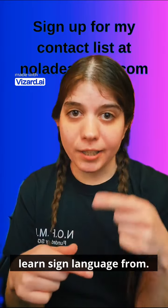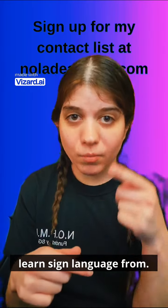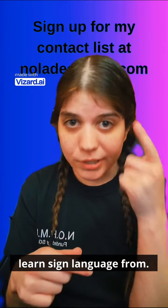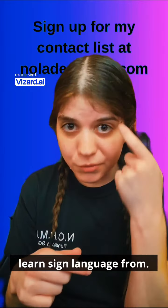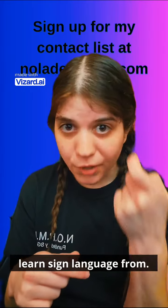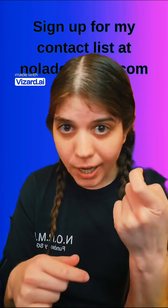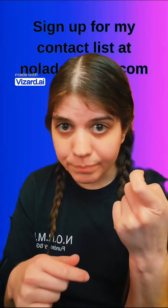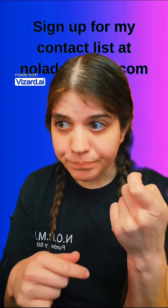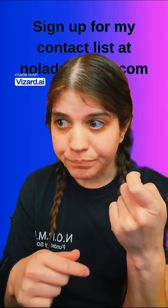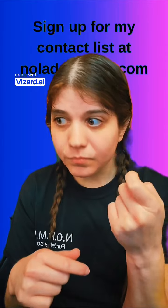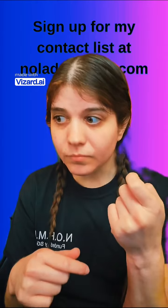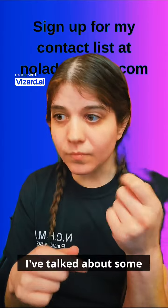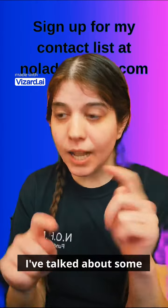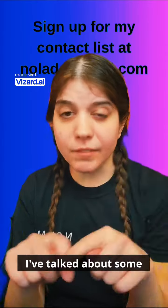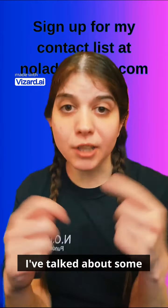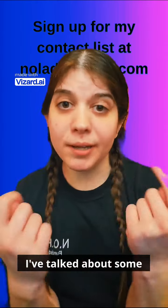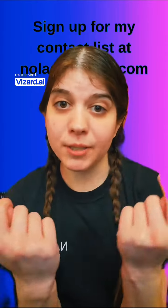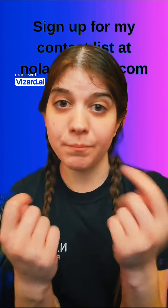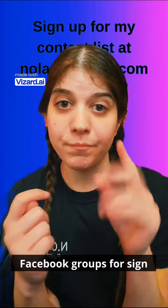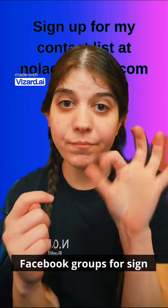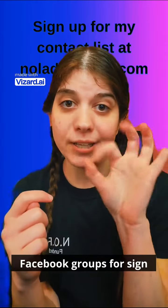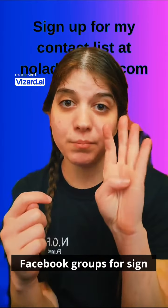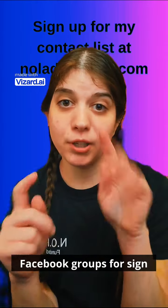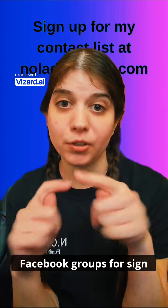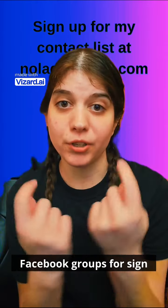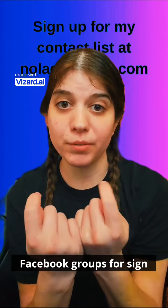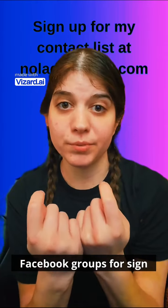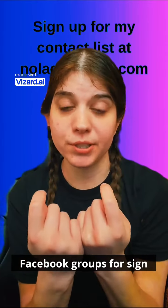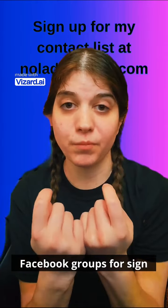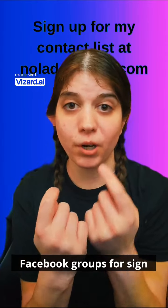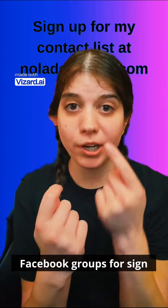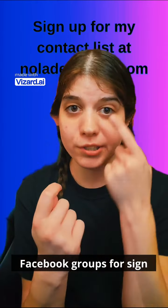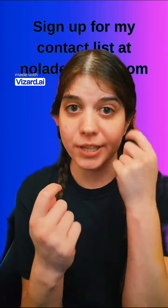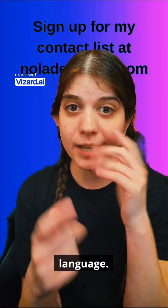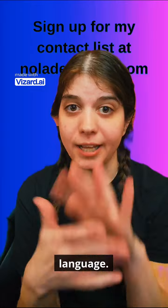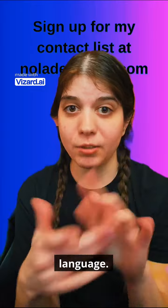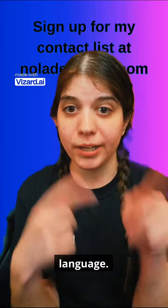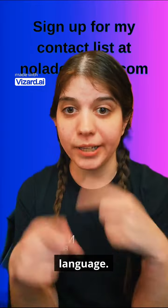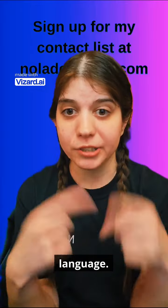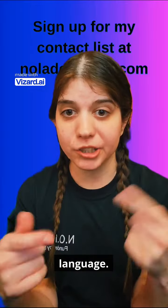language from. I've talked about some Facebook groups for sign language.